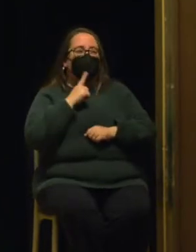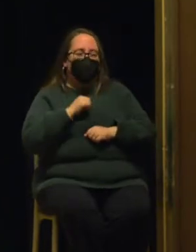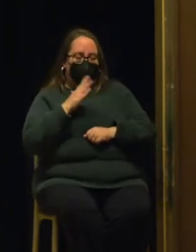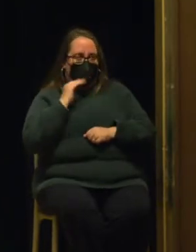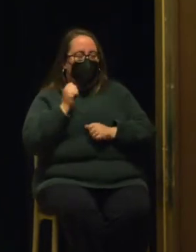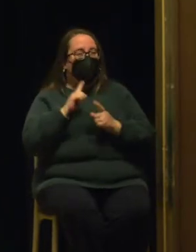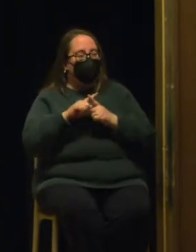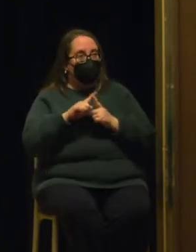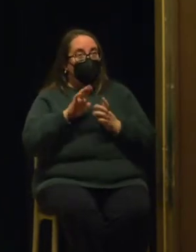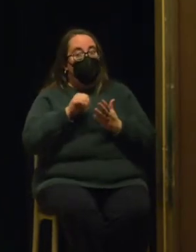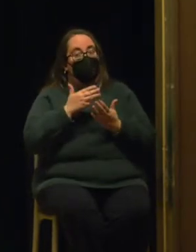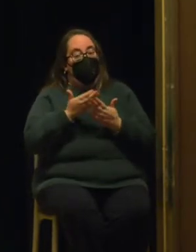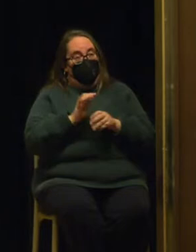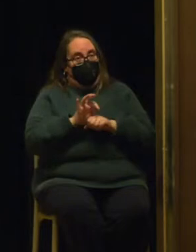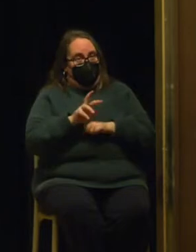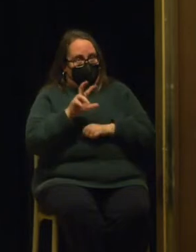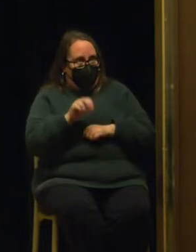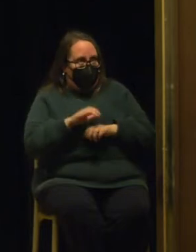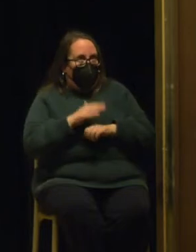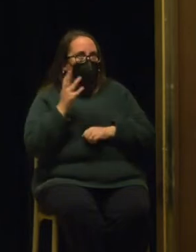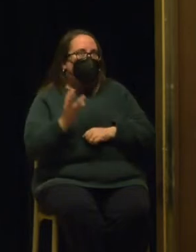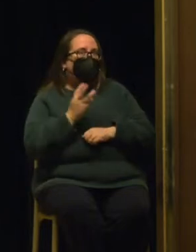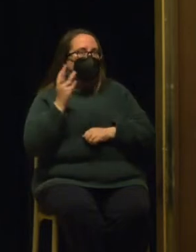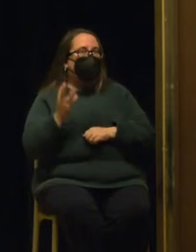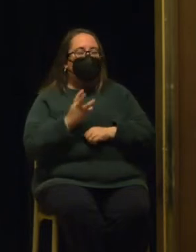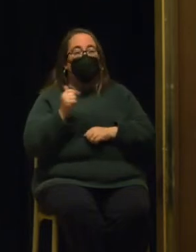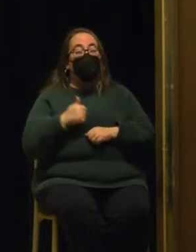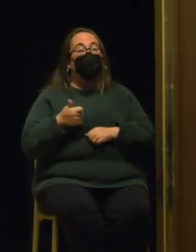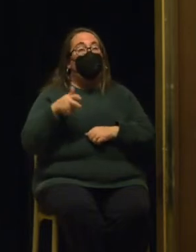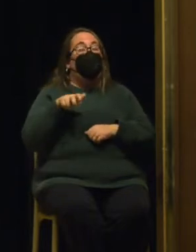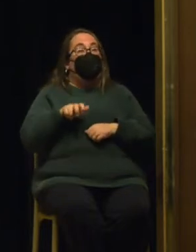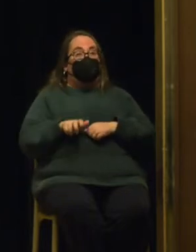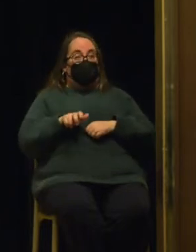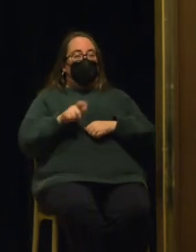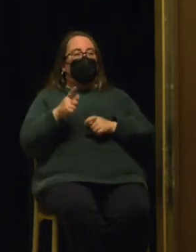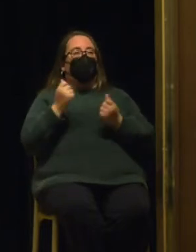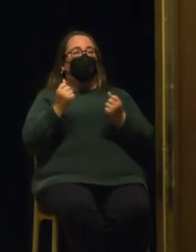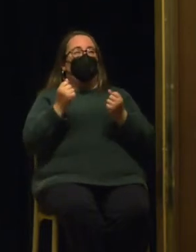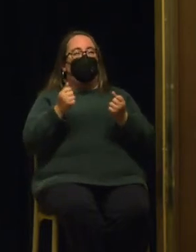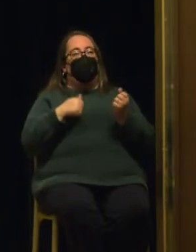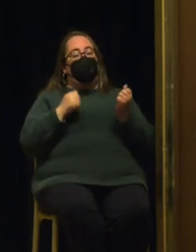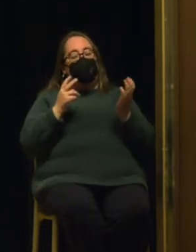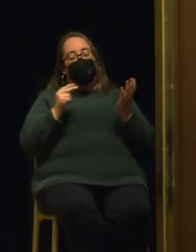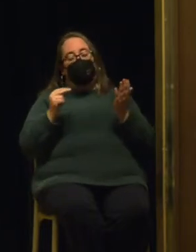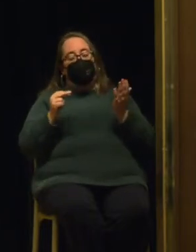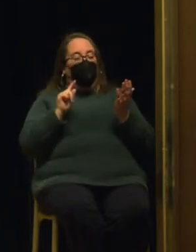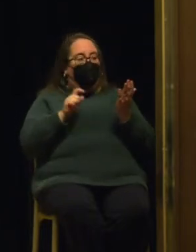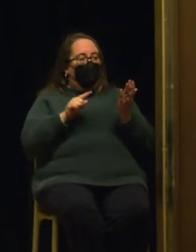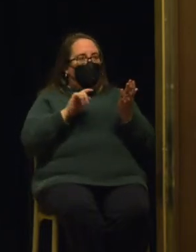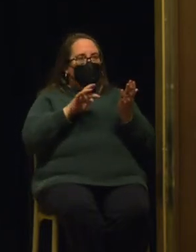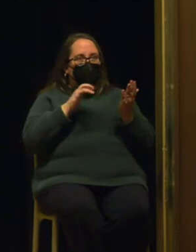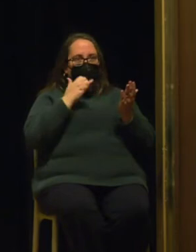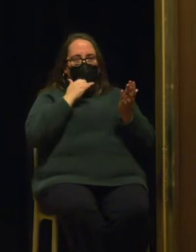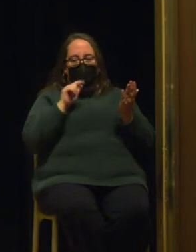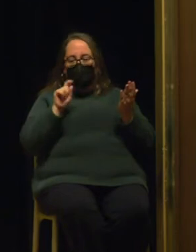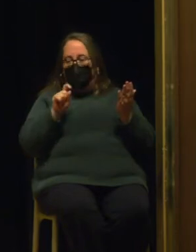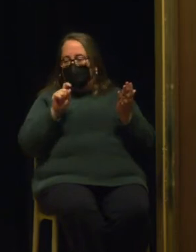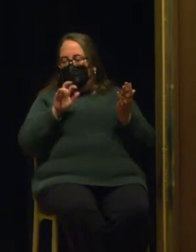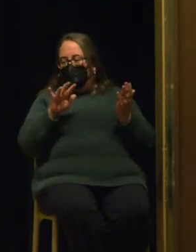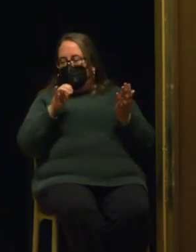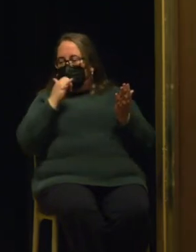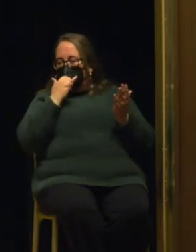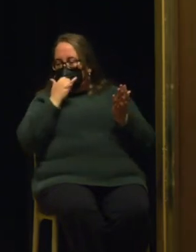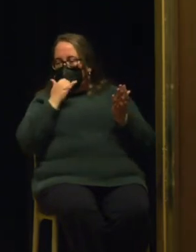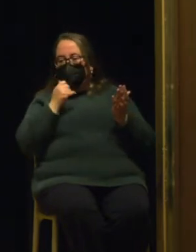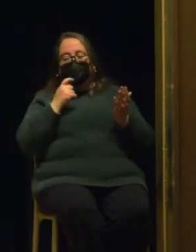got to get down there by 5:30, and I'm in the back of a limo, and I'm just, I don't know why I'm reading it, but I found a couple of typos I'm correcting. I